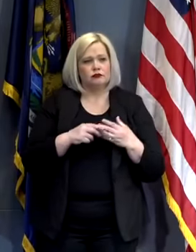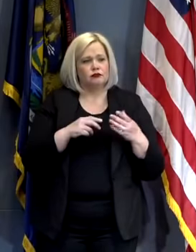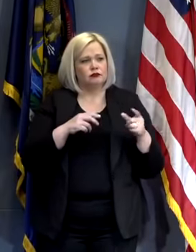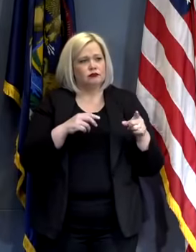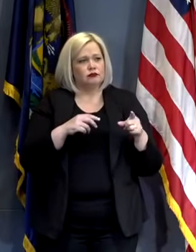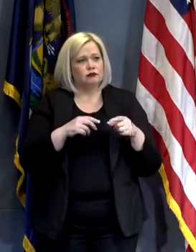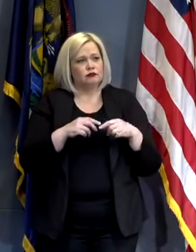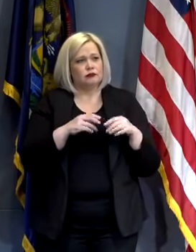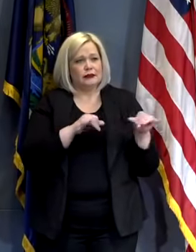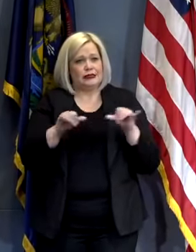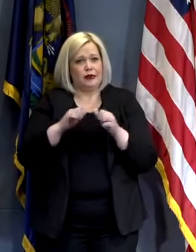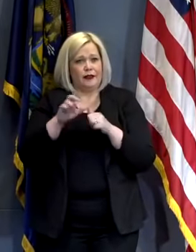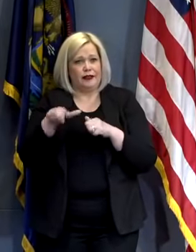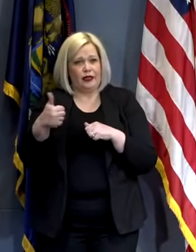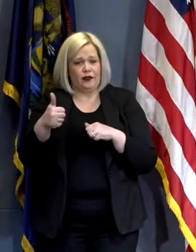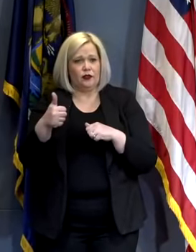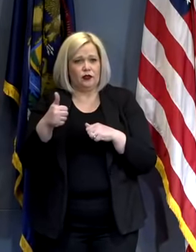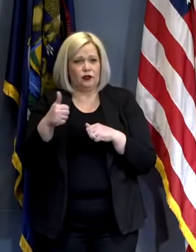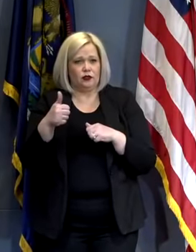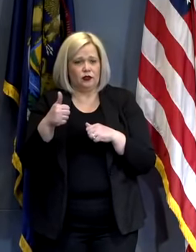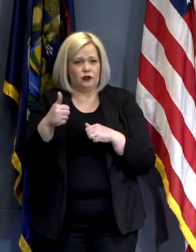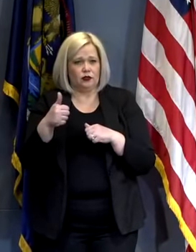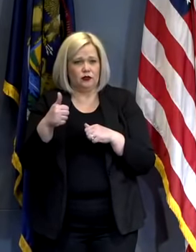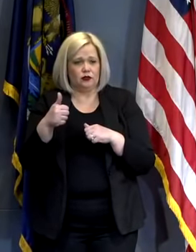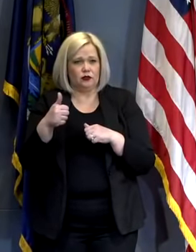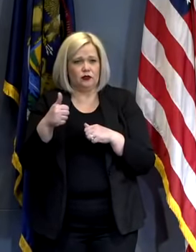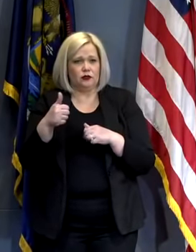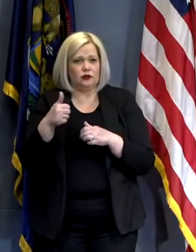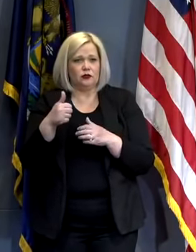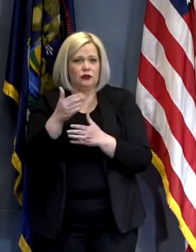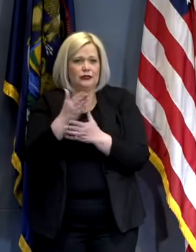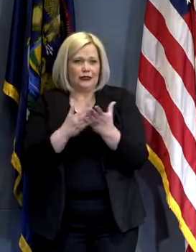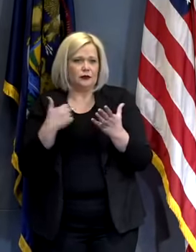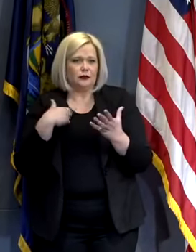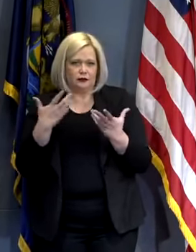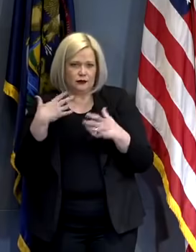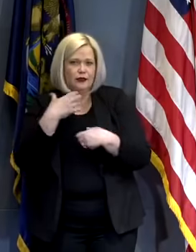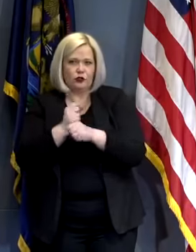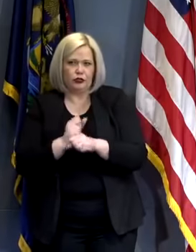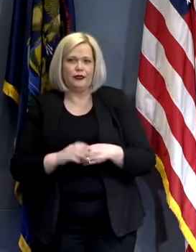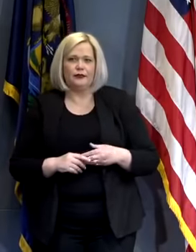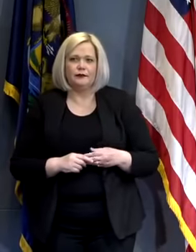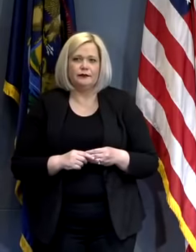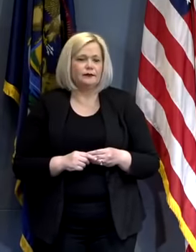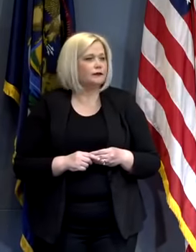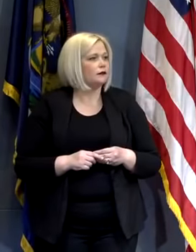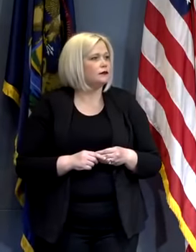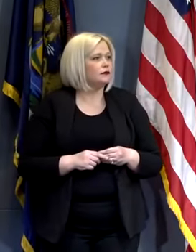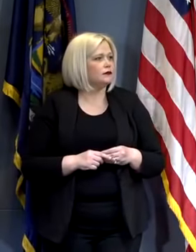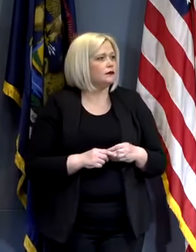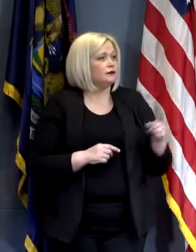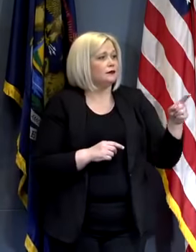other items that others have created. We only have like